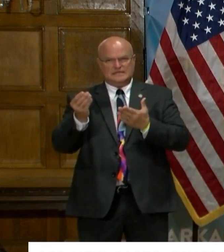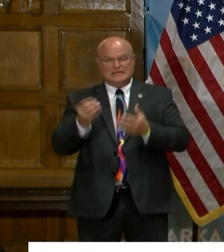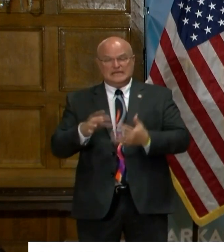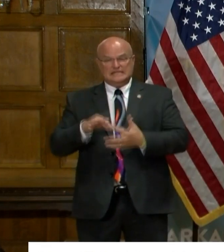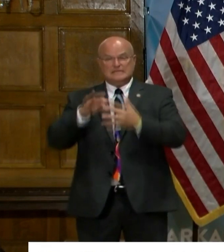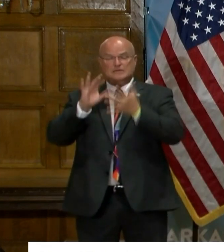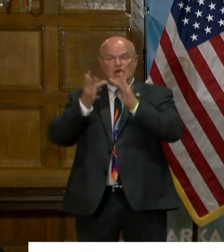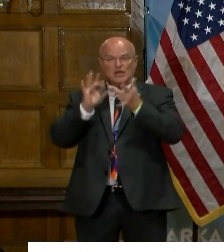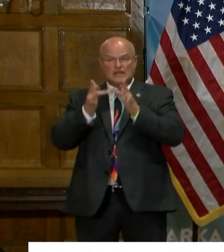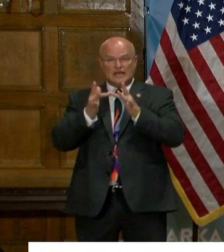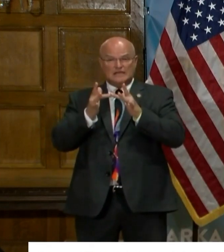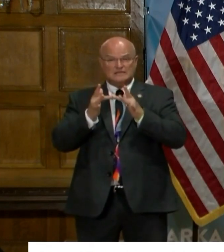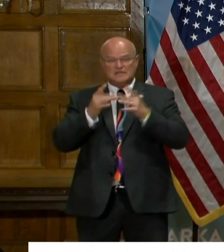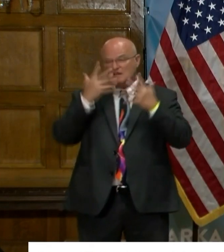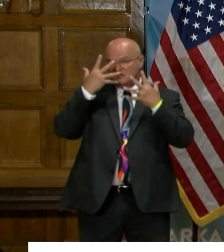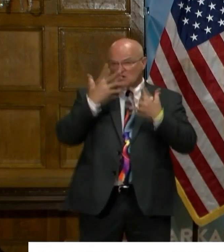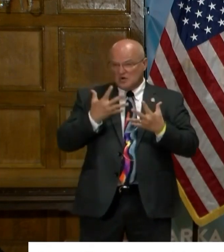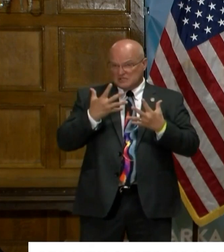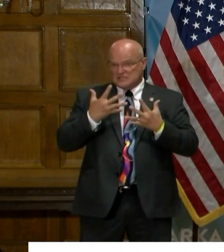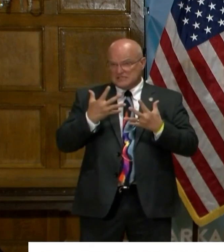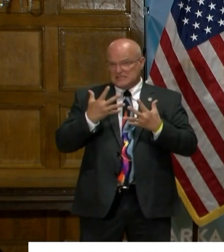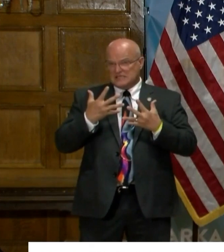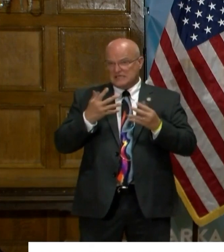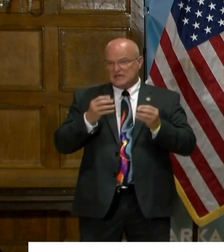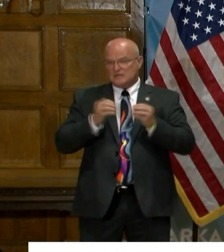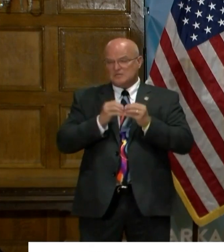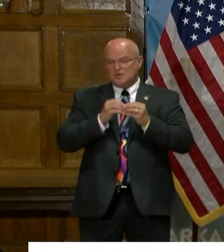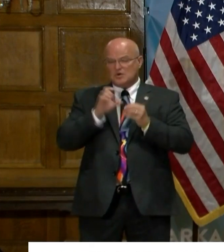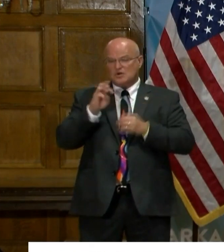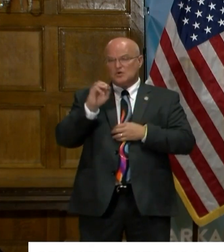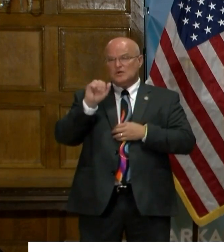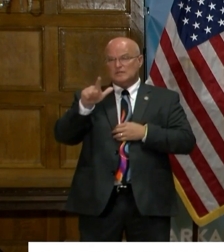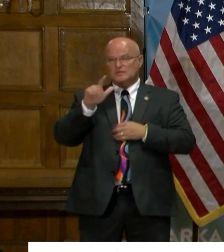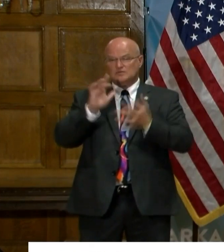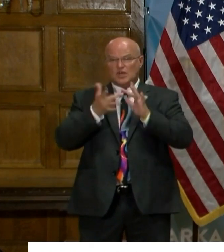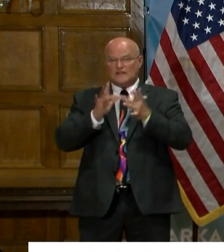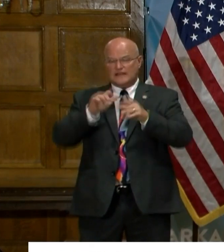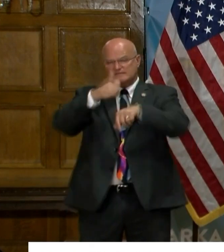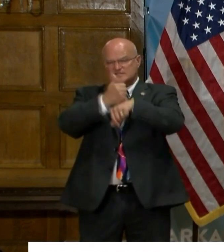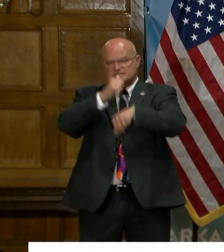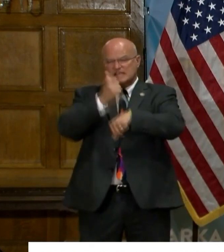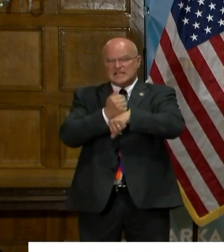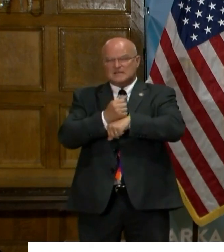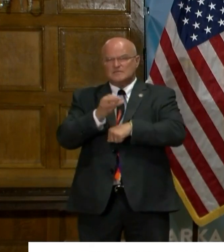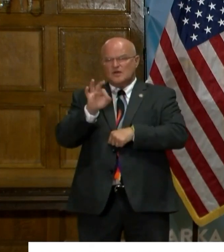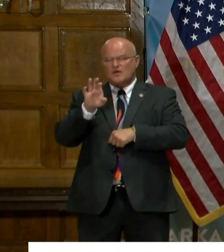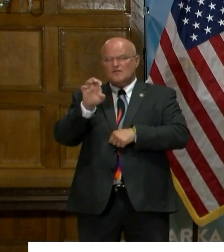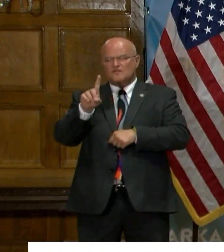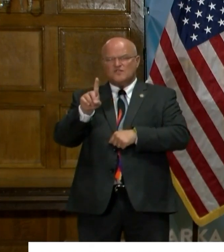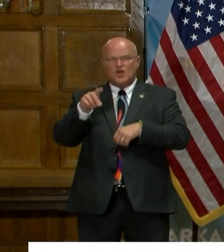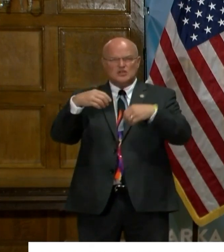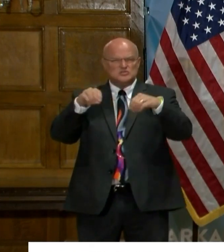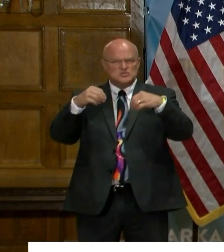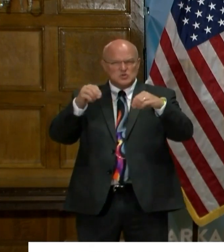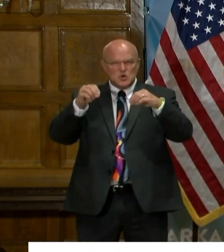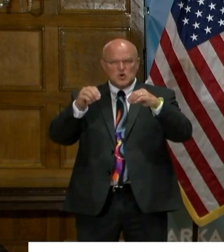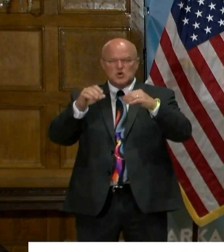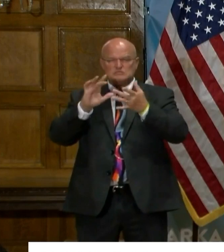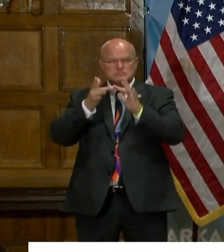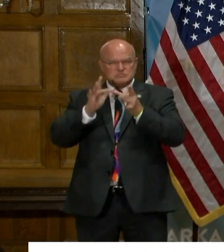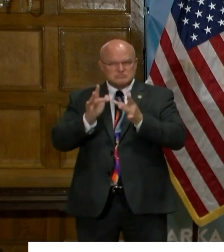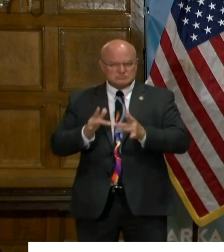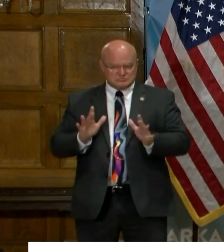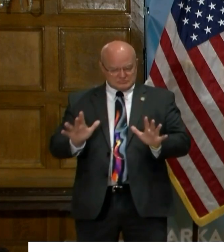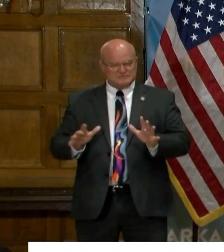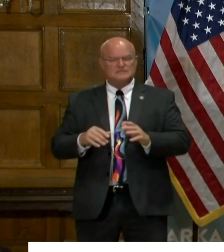online. Unfortunately, this also seems to have sent more criminals online who've set up fraudulent storefronts for popular